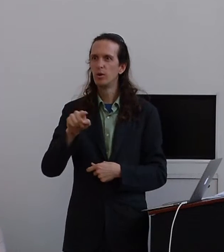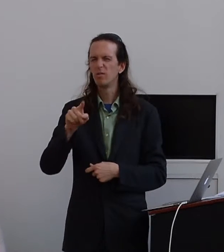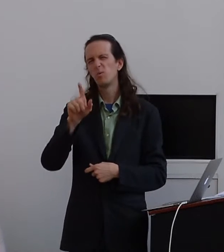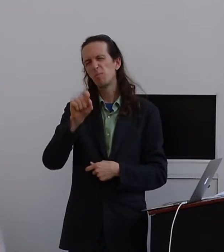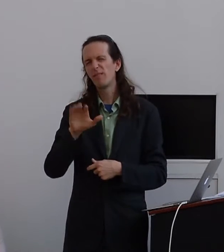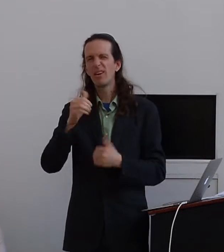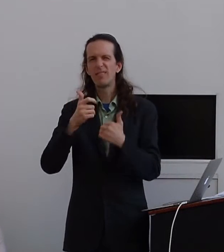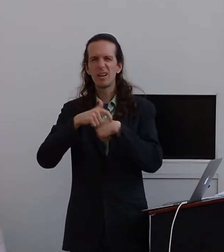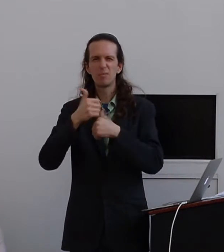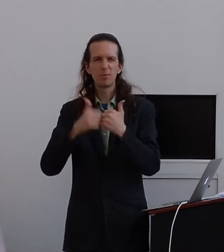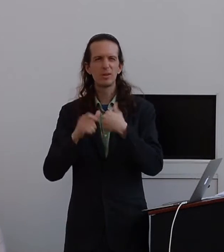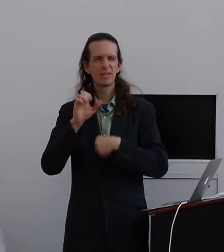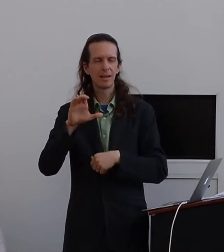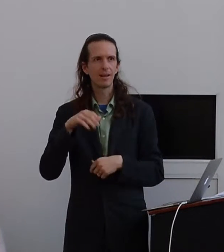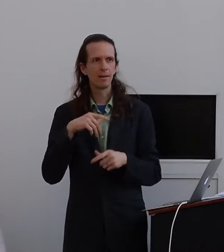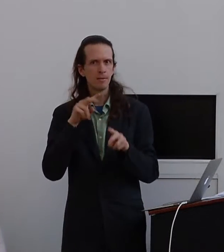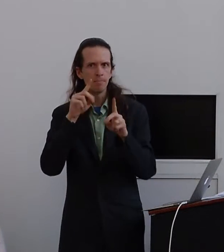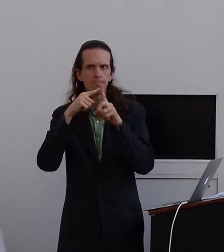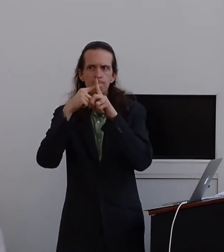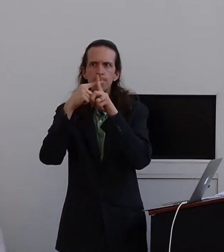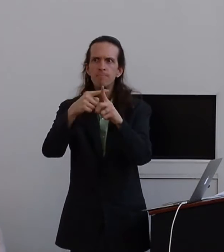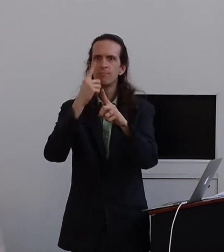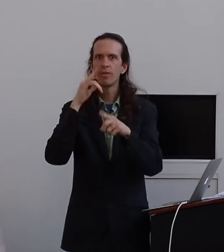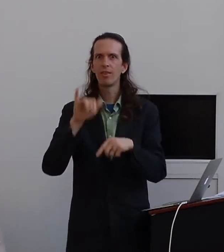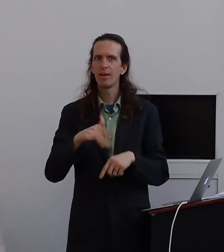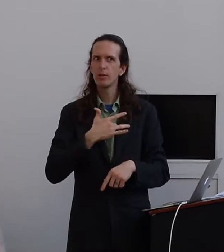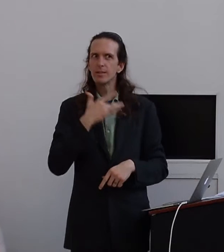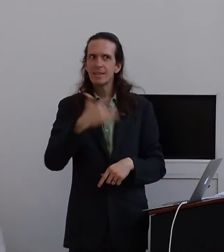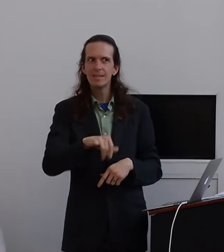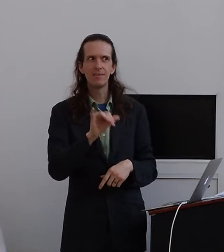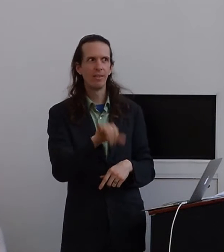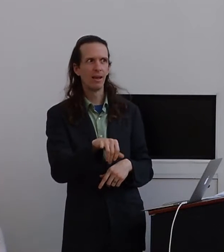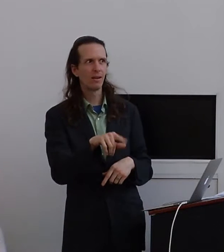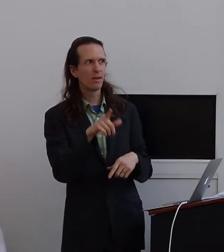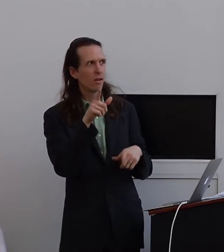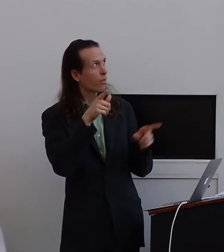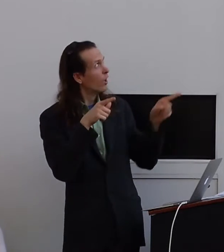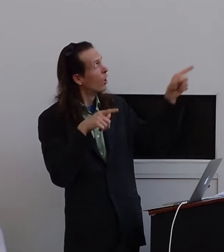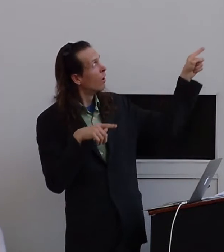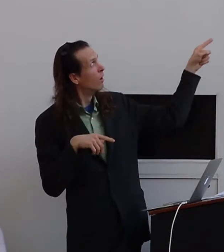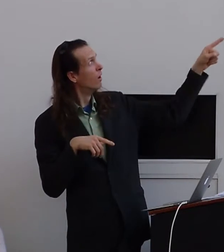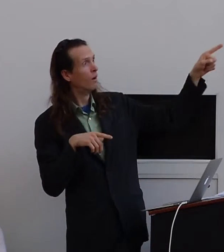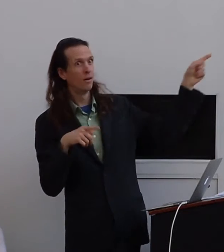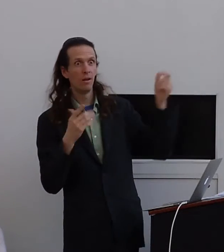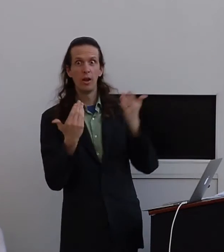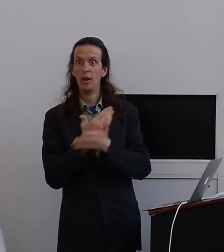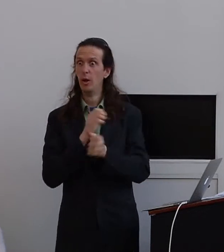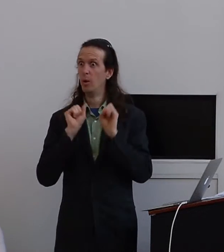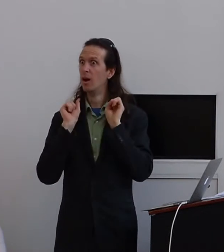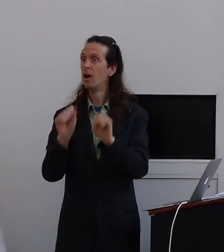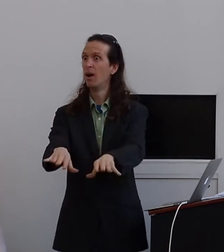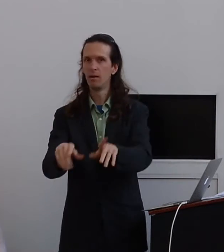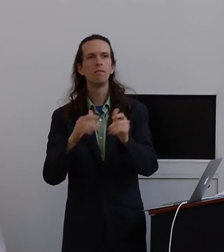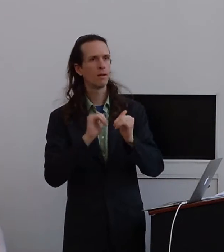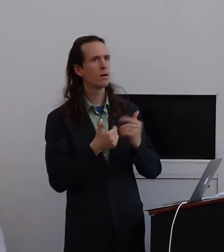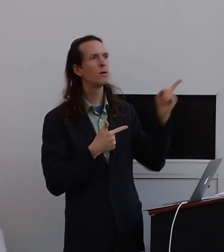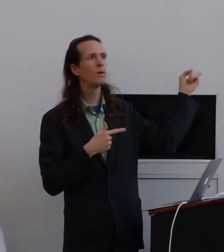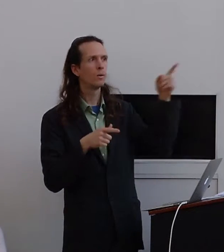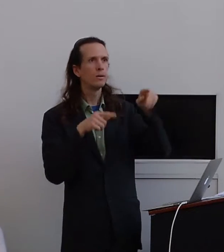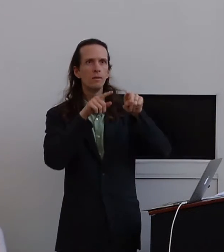detecting linguistic patterns at 1.5 hertz or 1.5 times per second. This seems to be the answer